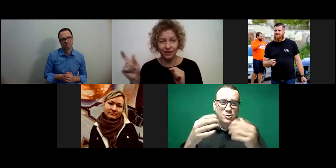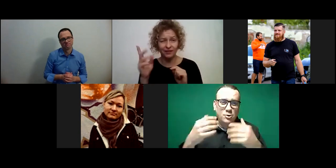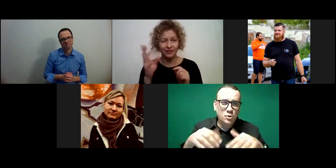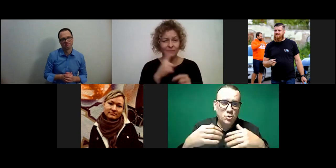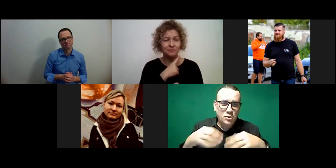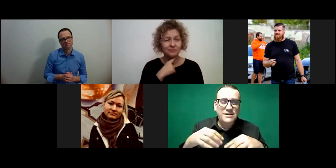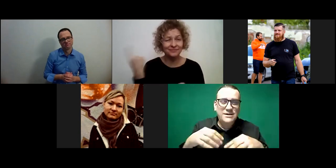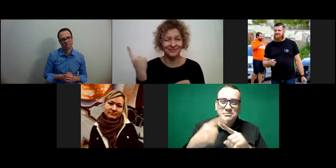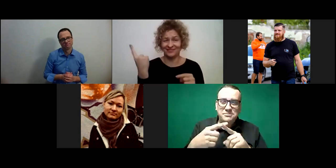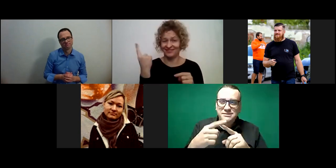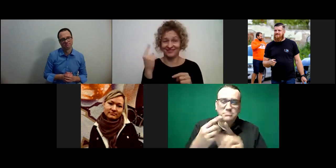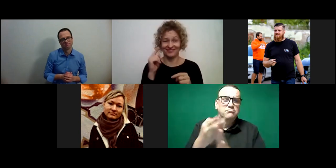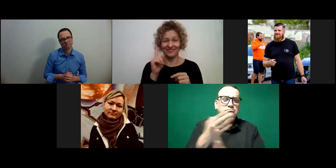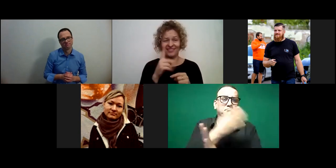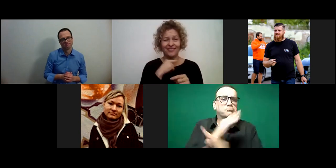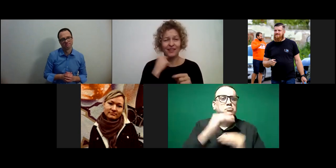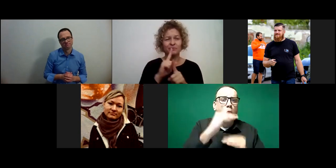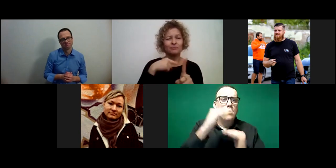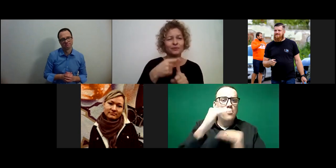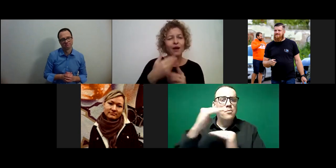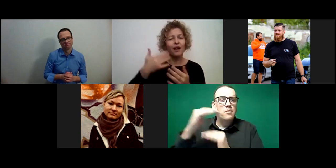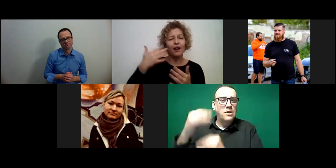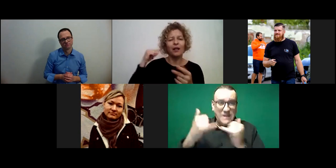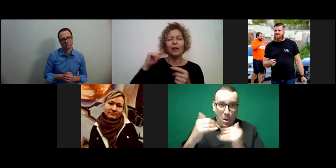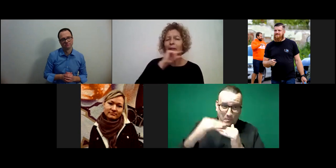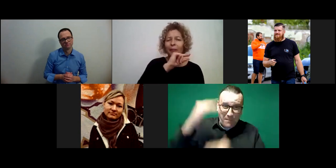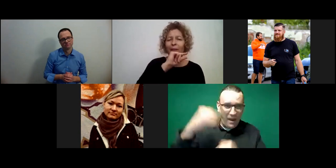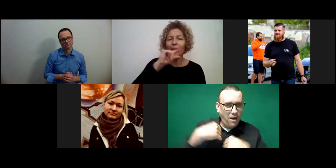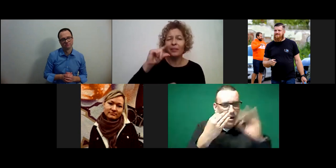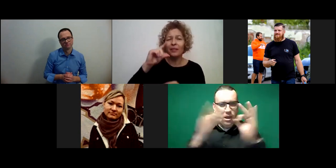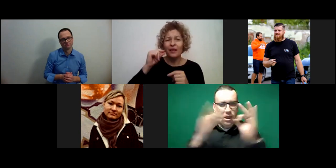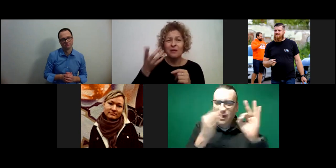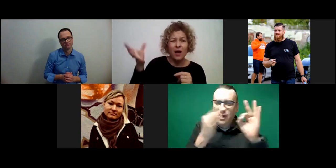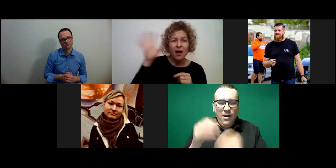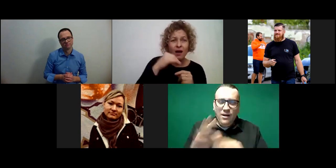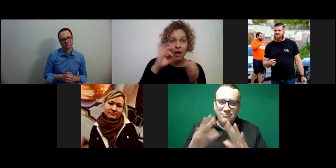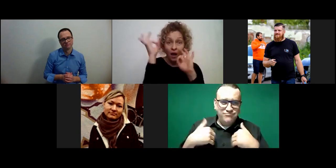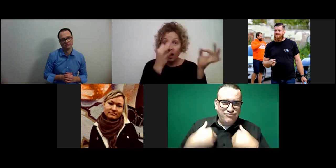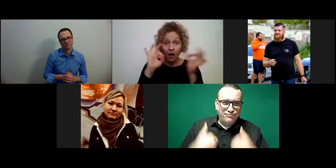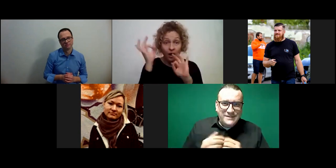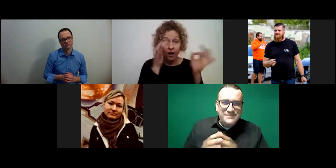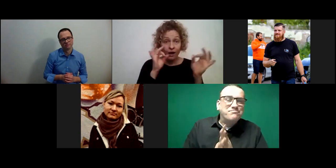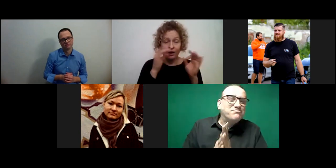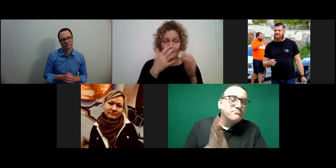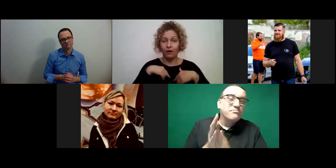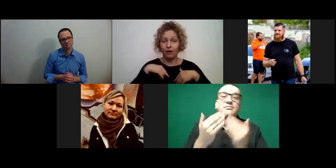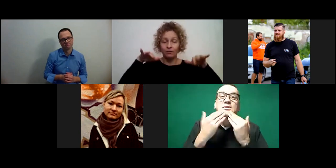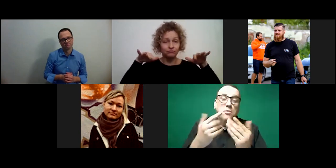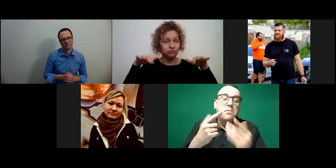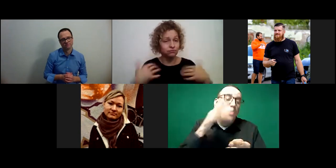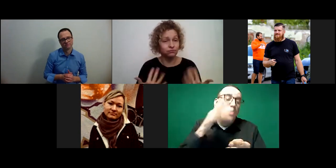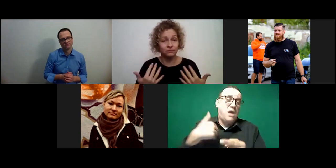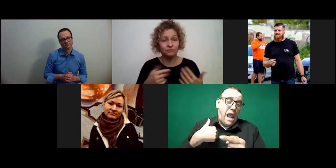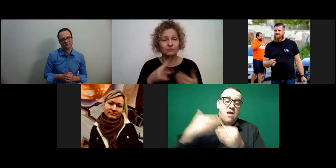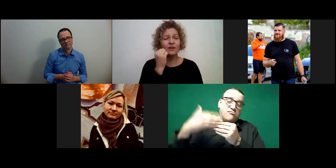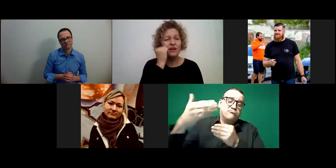Yes, it's been an impressive job doing the technical part. At first, we started with a few interpreters, and now